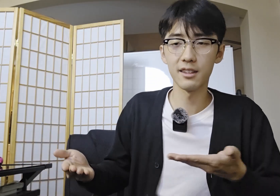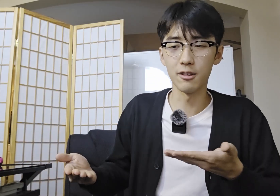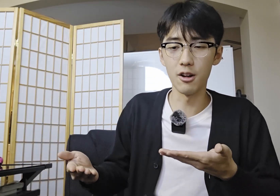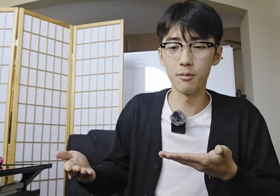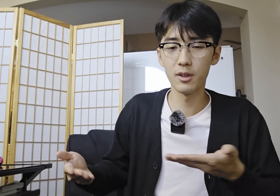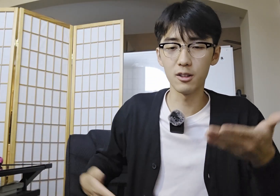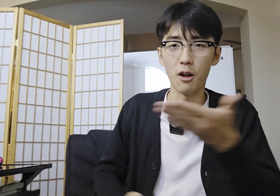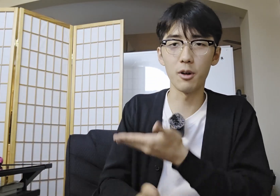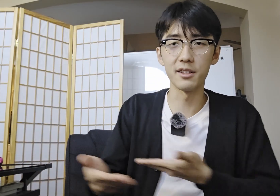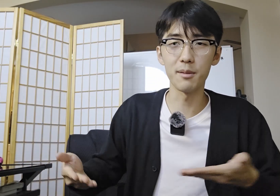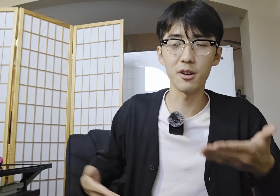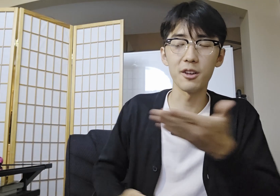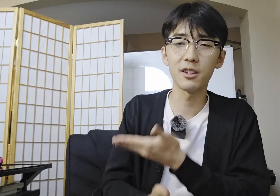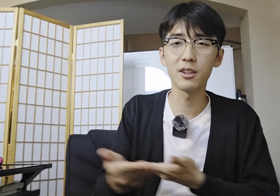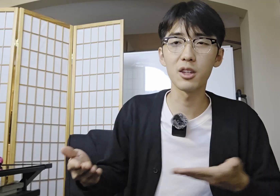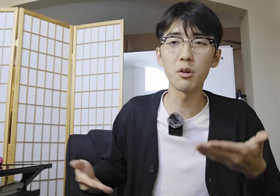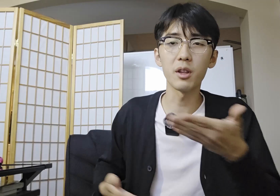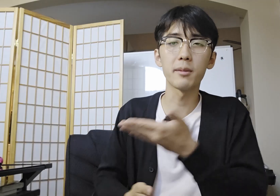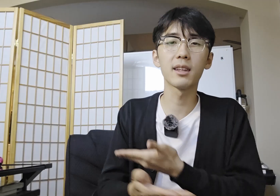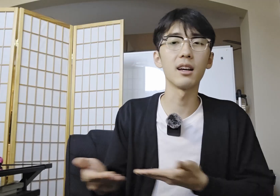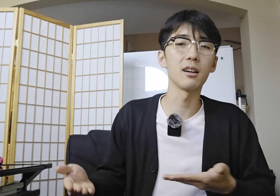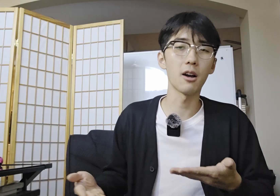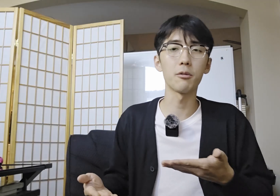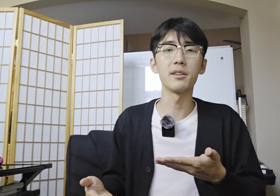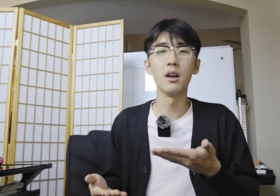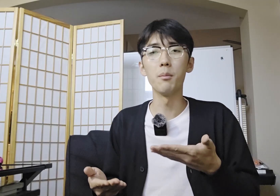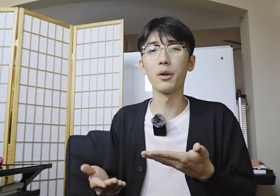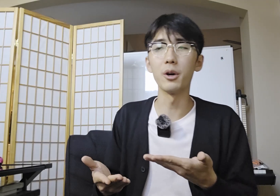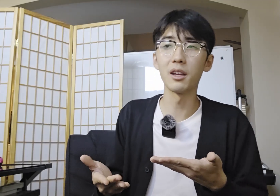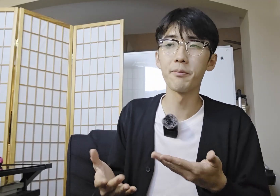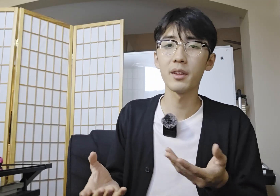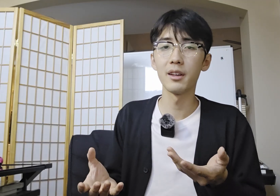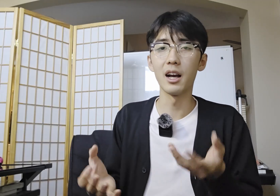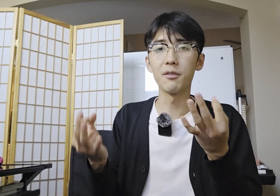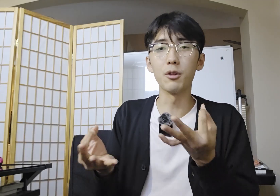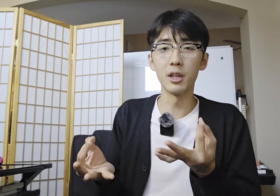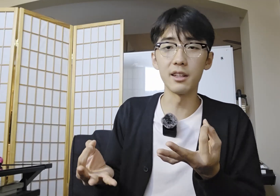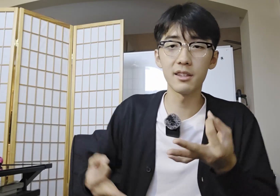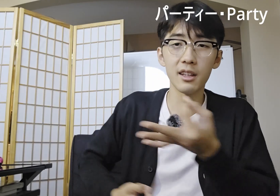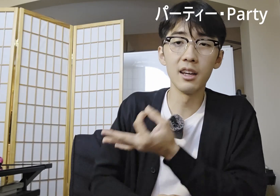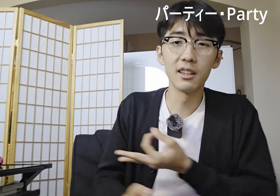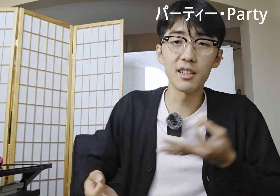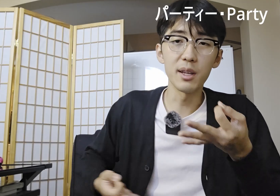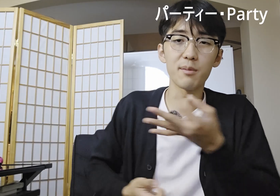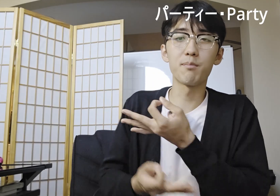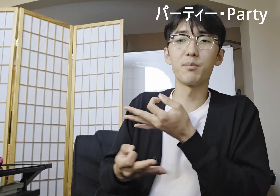Or no, clockwise. I'm sorry. You're moving them clockwise. By the way, if you do this